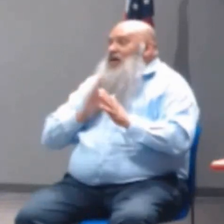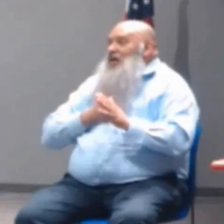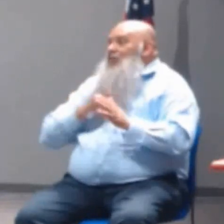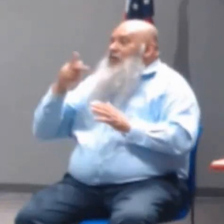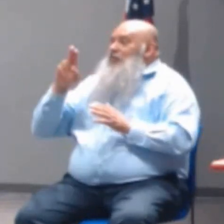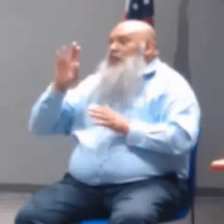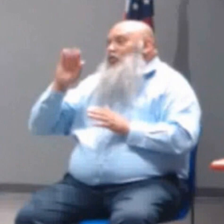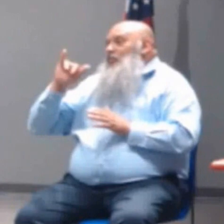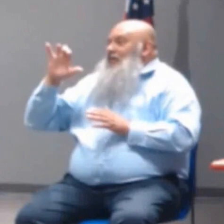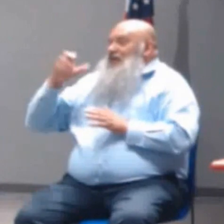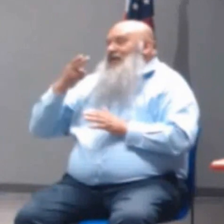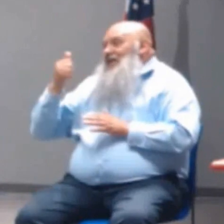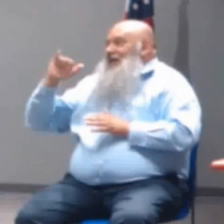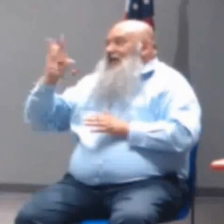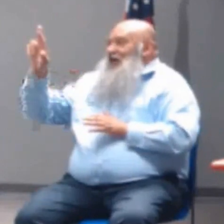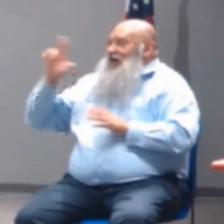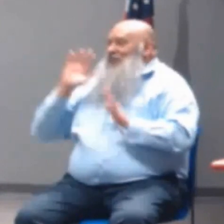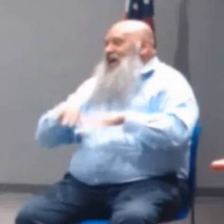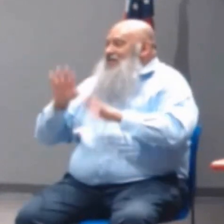hair.